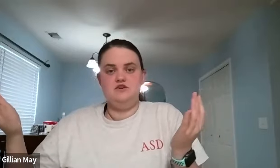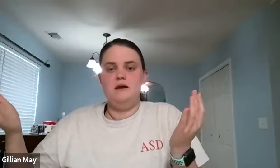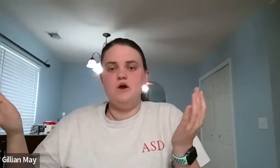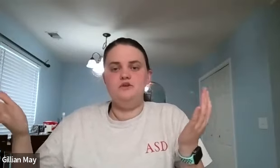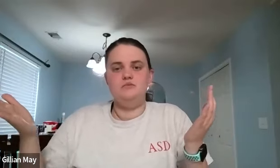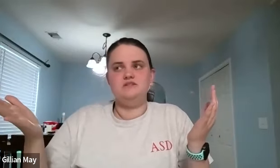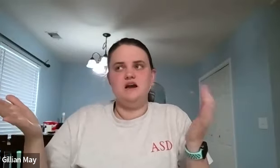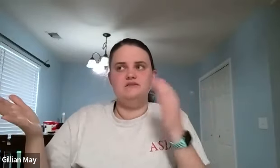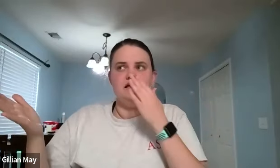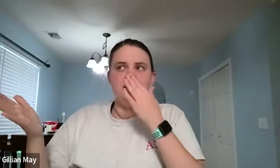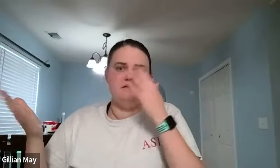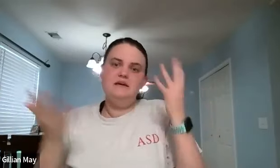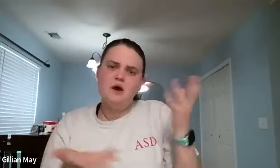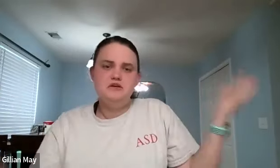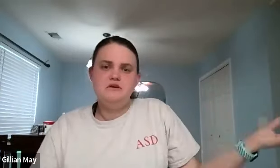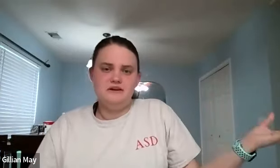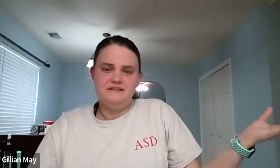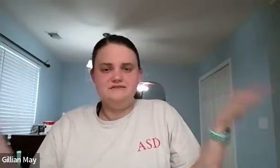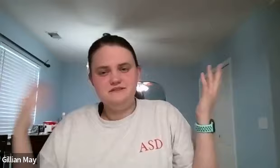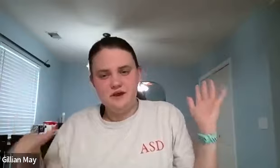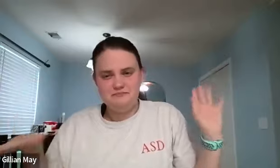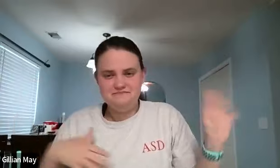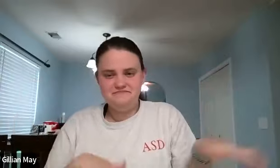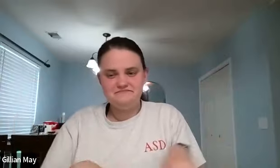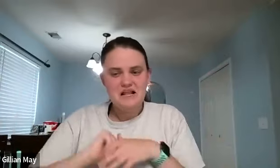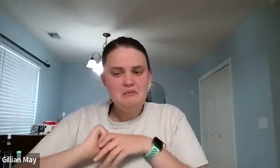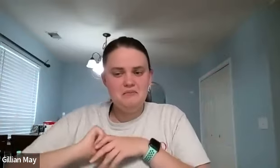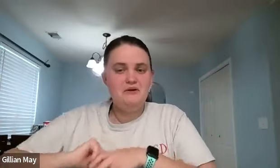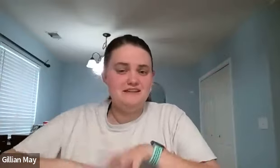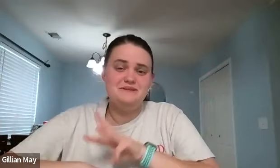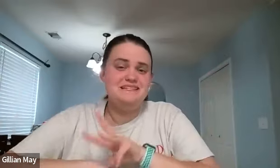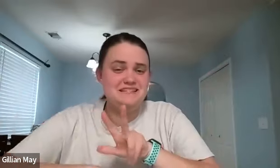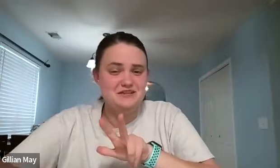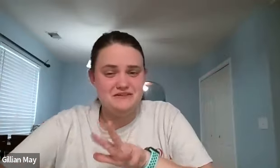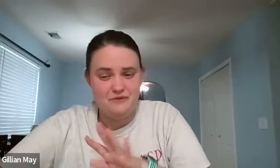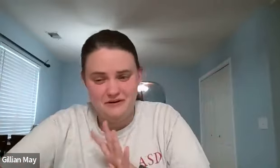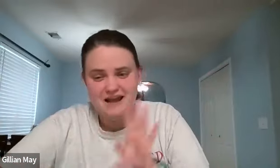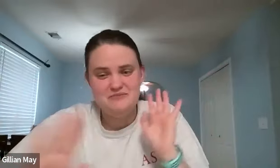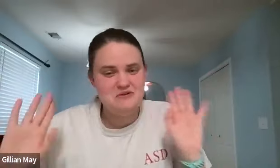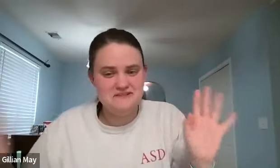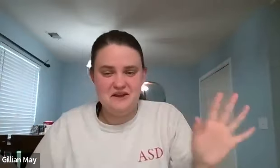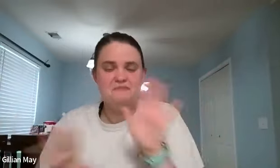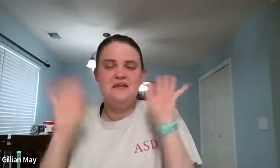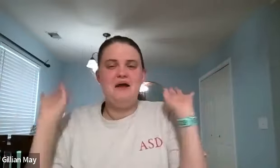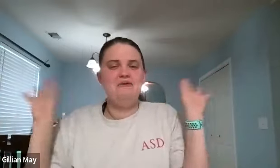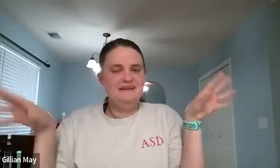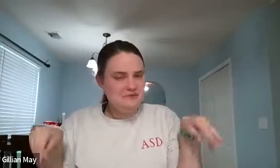I'm helping you almost kind of like, I'm helping you learn it. So, but okay, so it is 6:34. I know people have to go. I will not keep you